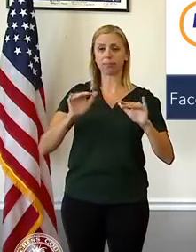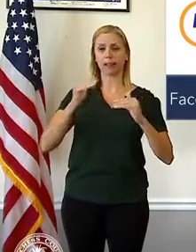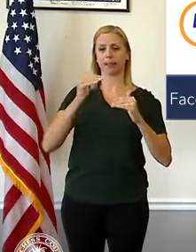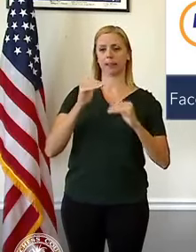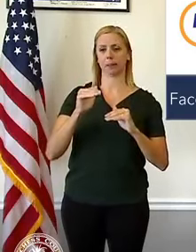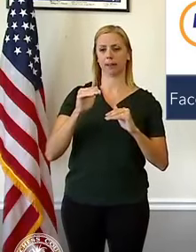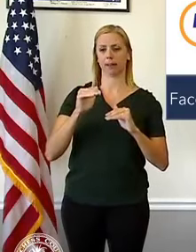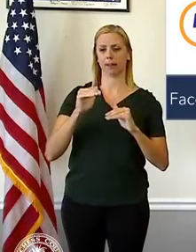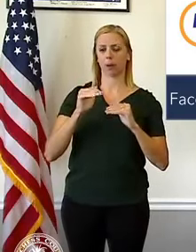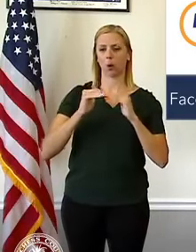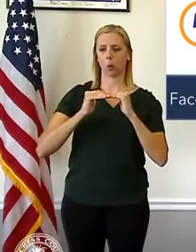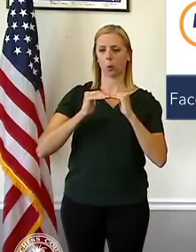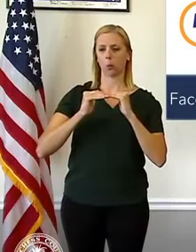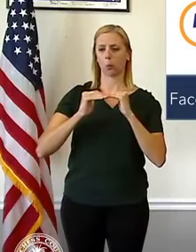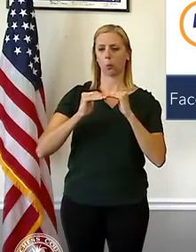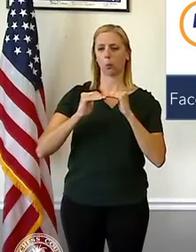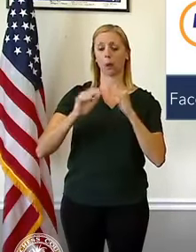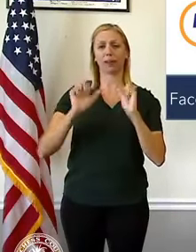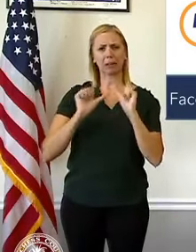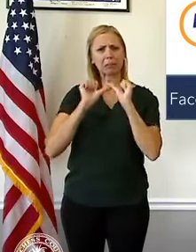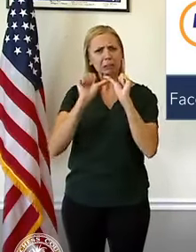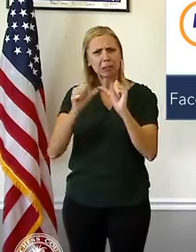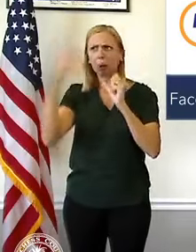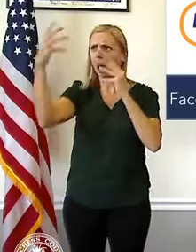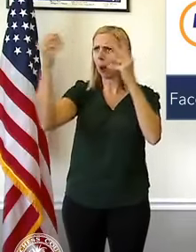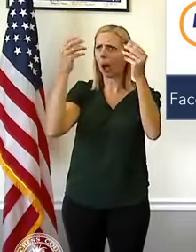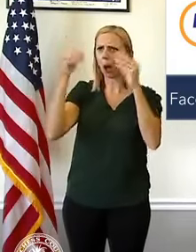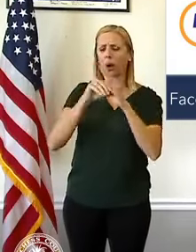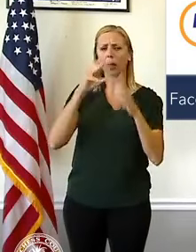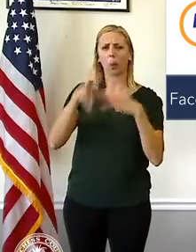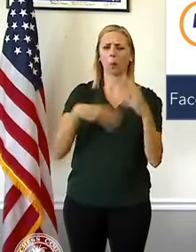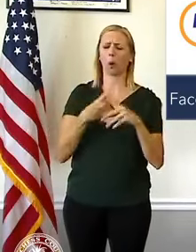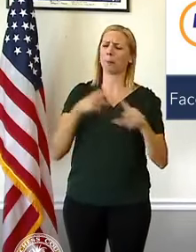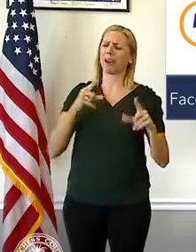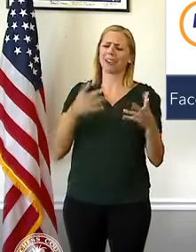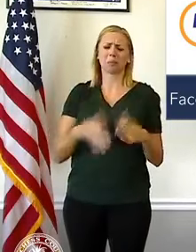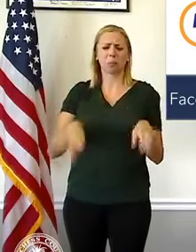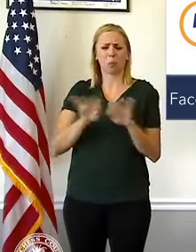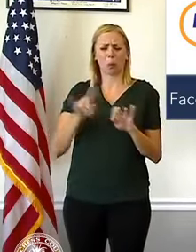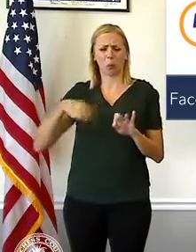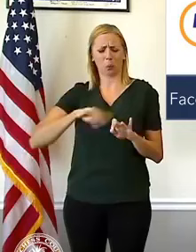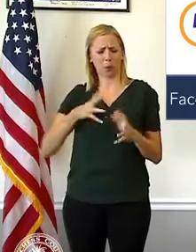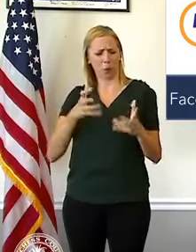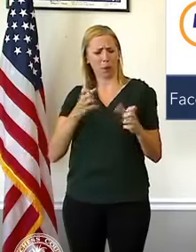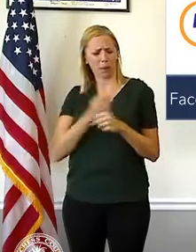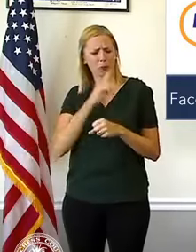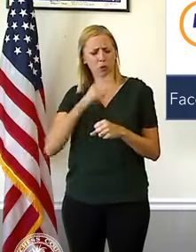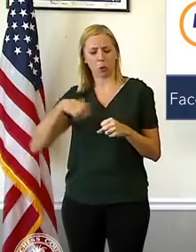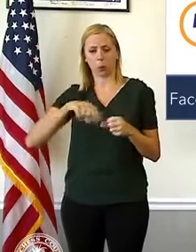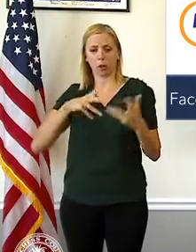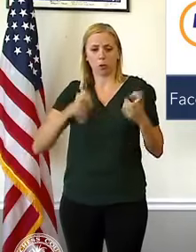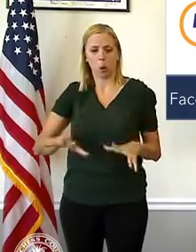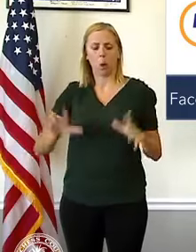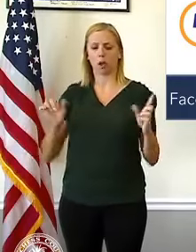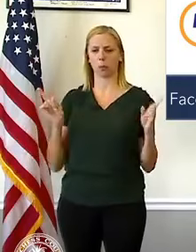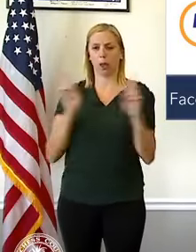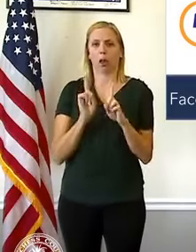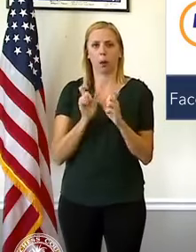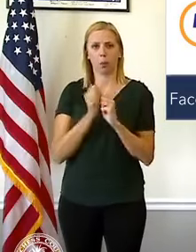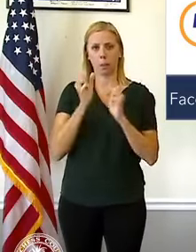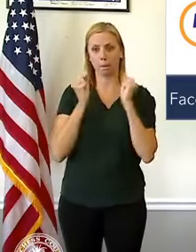go about our business, but be sensitive to the fact that you don't want to be in close proximity to one another. And as my wife has joked